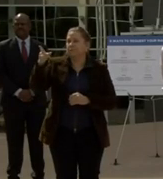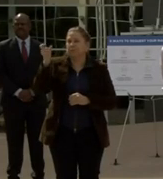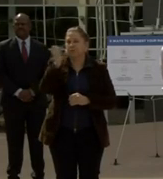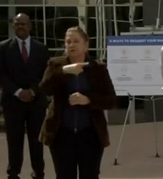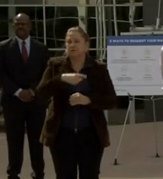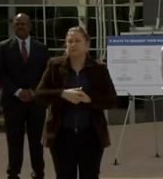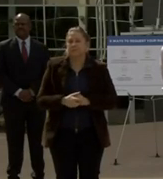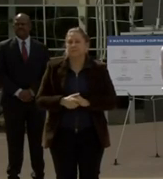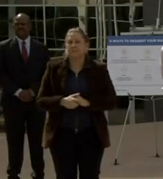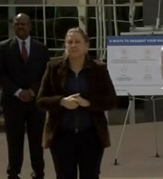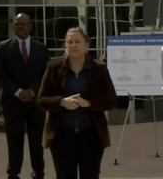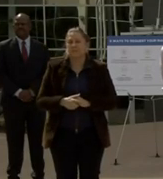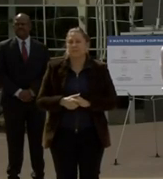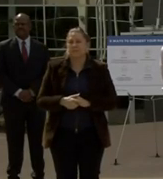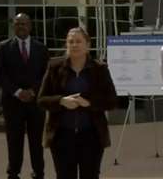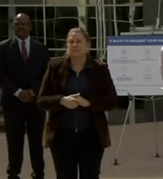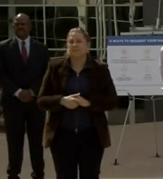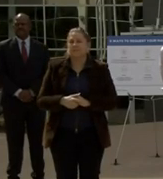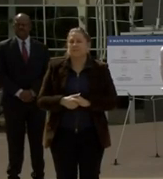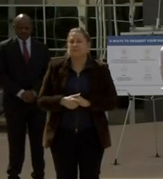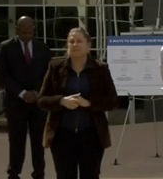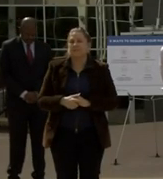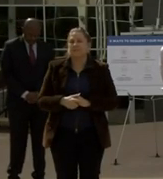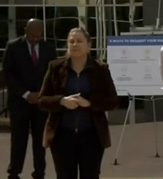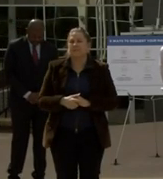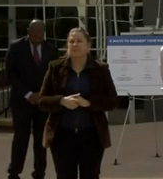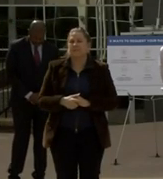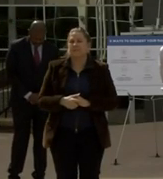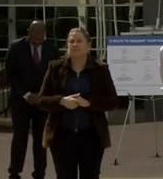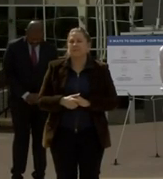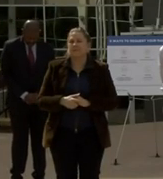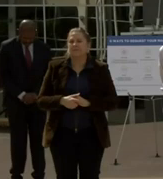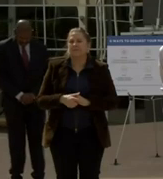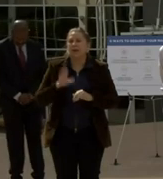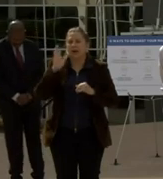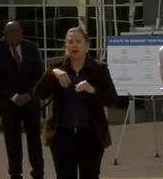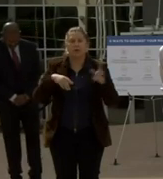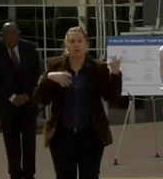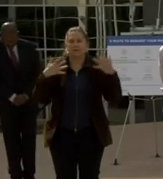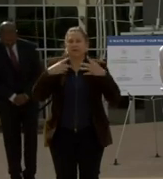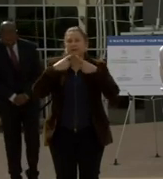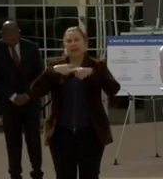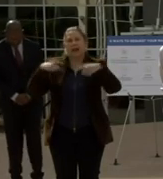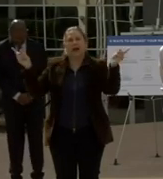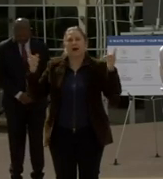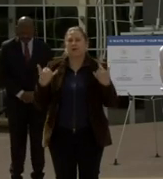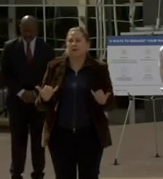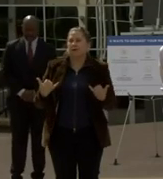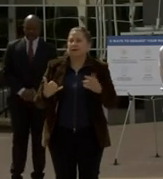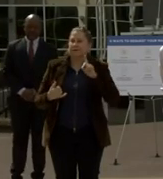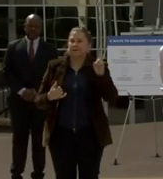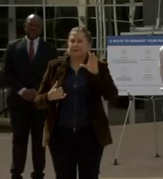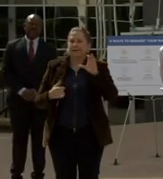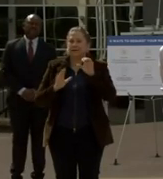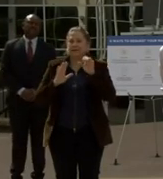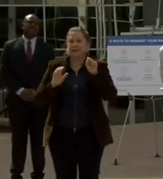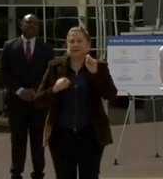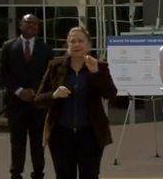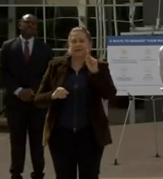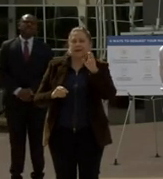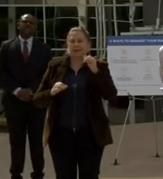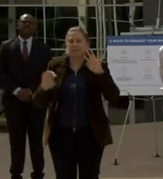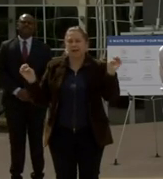I know you've declared a state of emergency. Any word on what this means for police hazard pay? We're hearing about that.